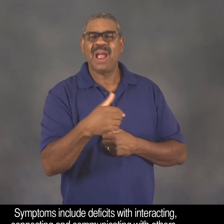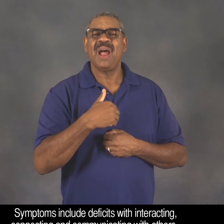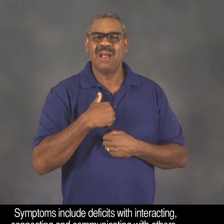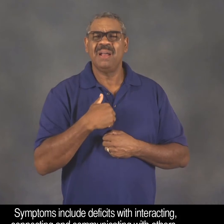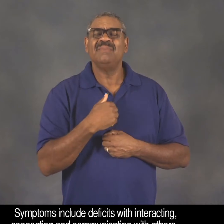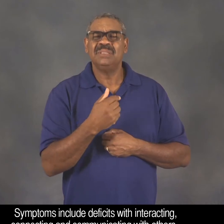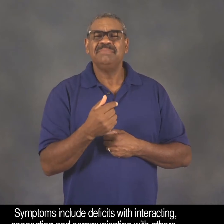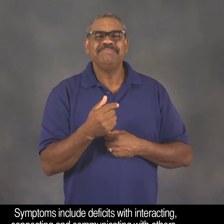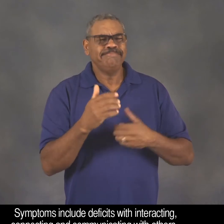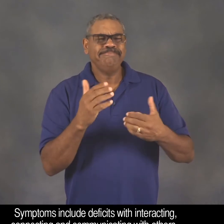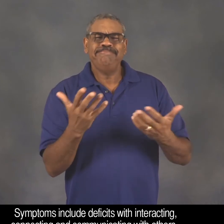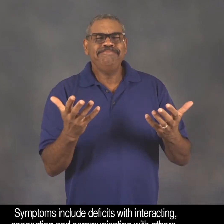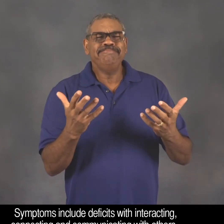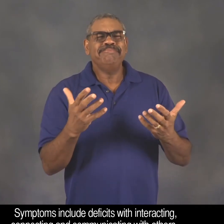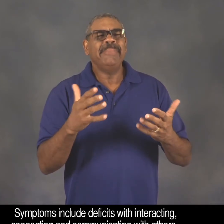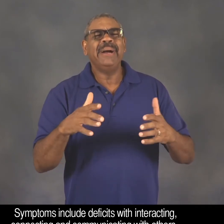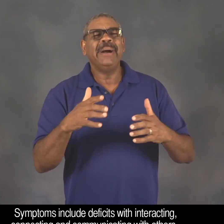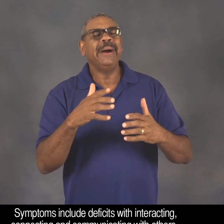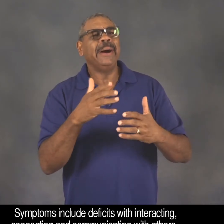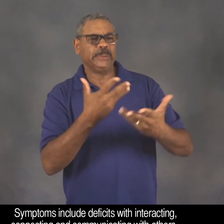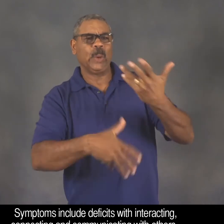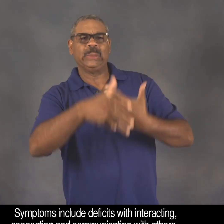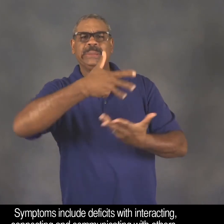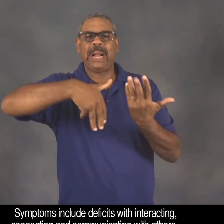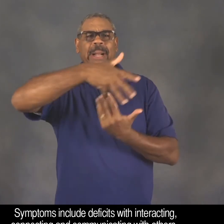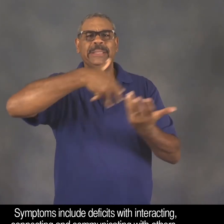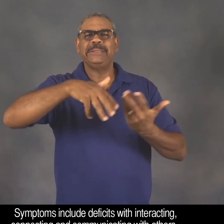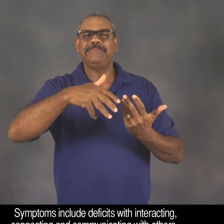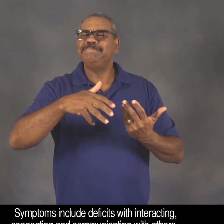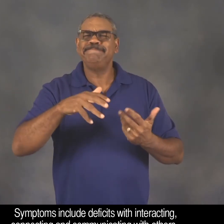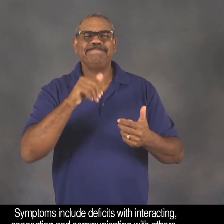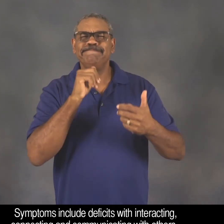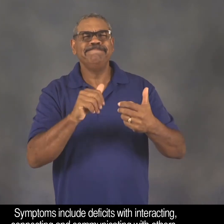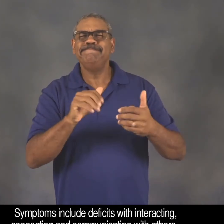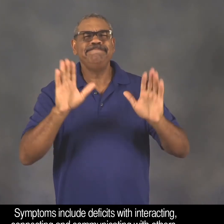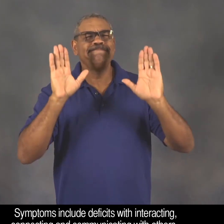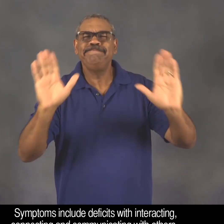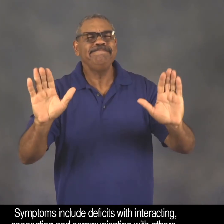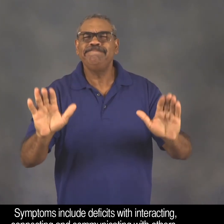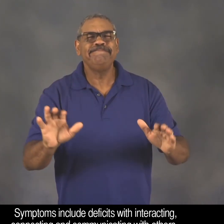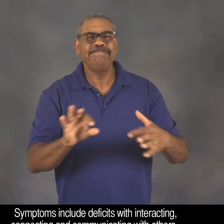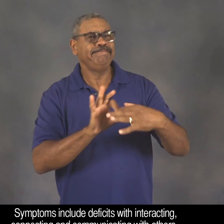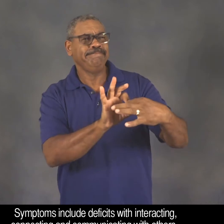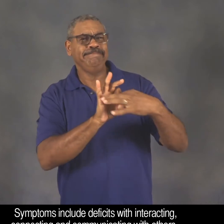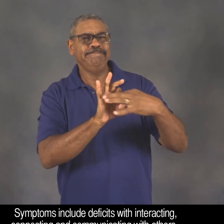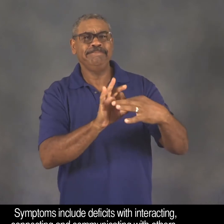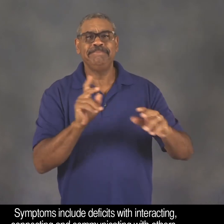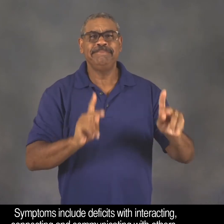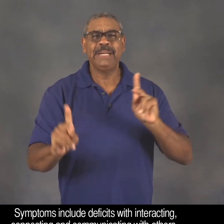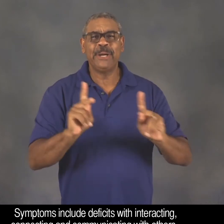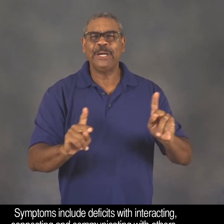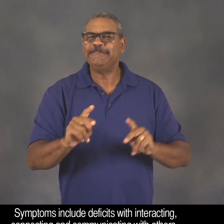Symptoms include deficits with interacting, connecting, and communicating with others.